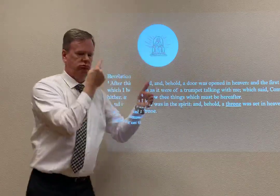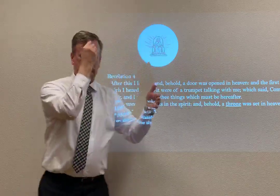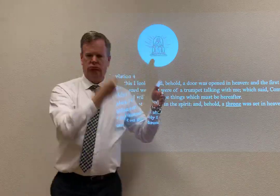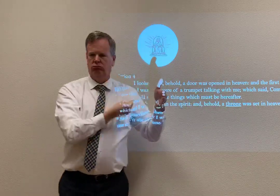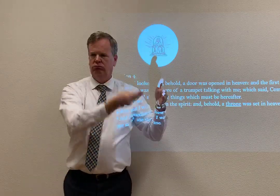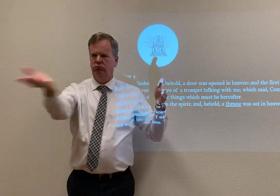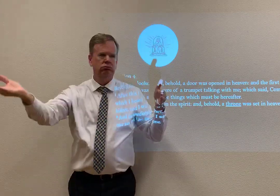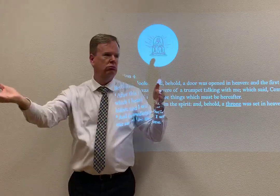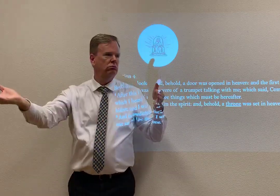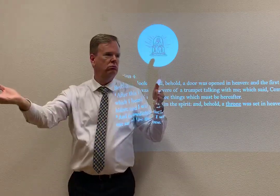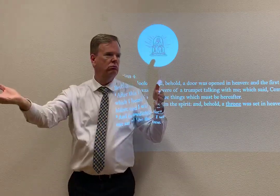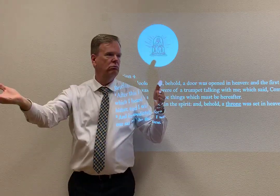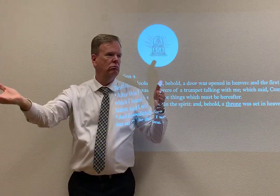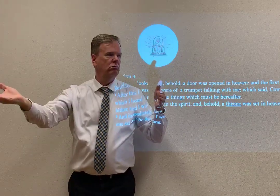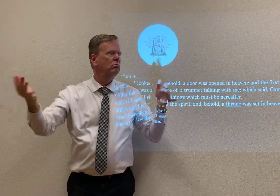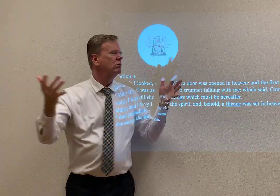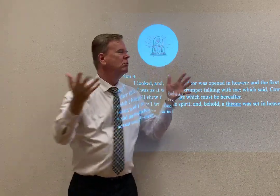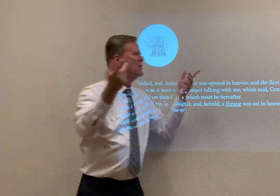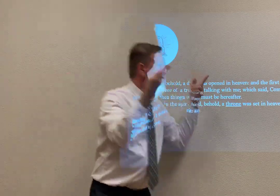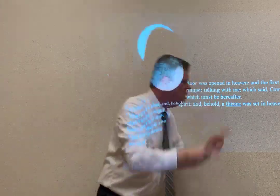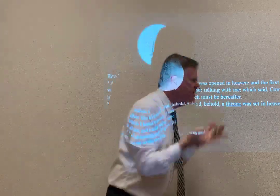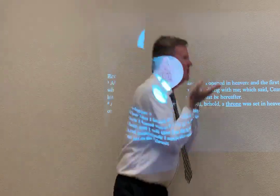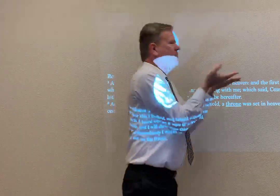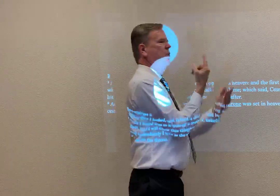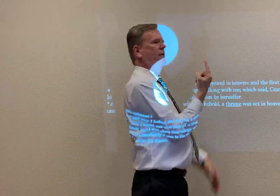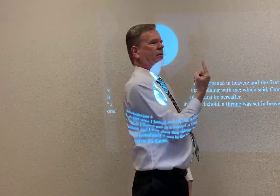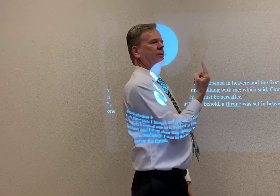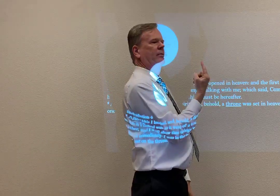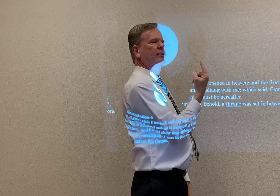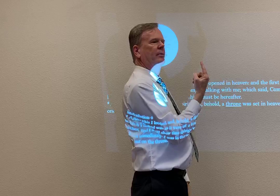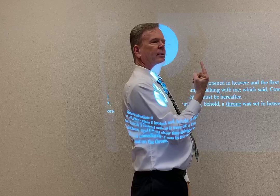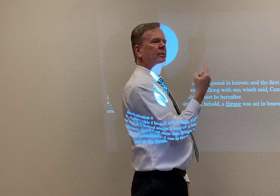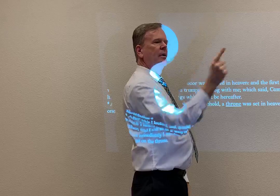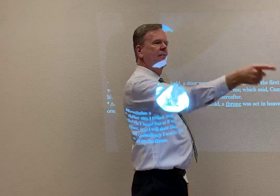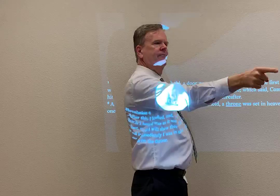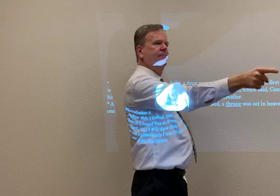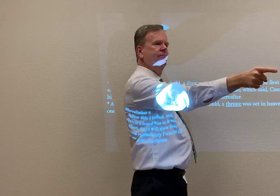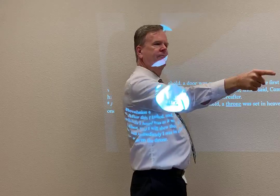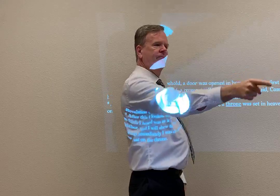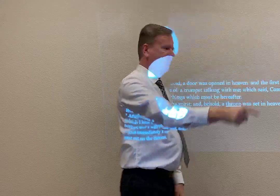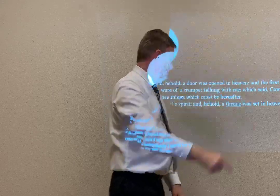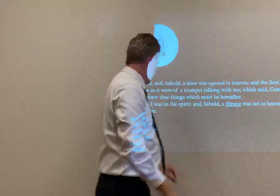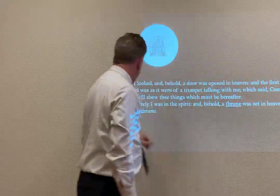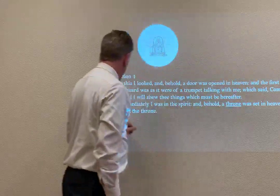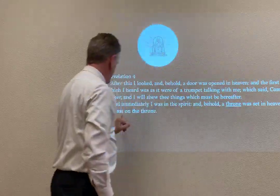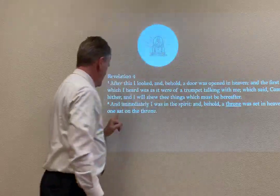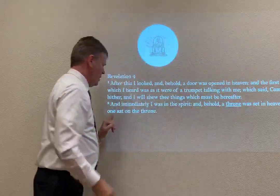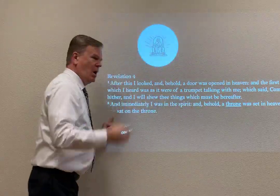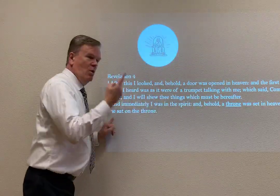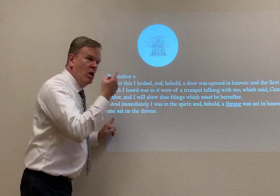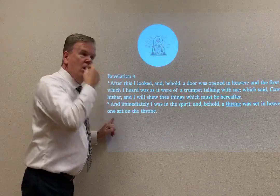John gets a sneak preview of what happens at the end of the book, and then he writes it down, right?